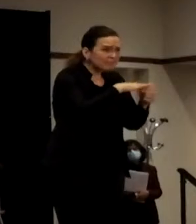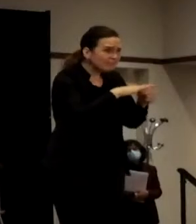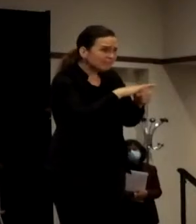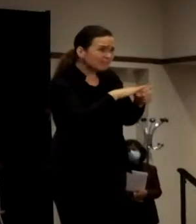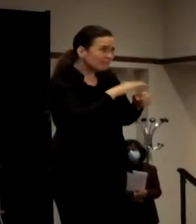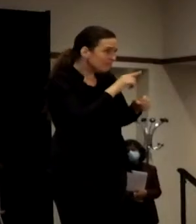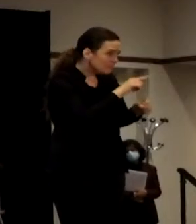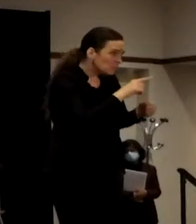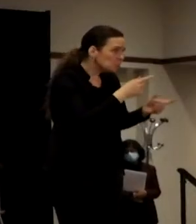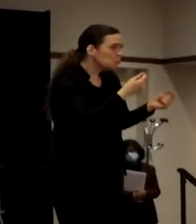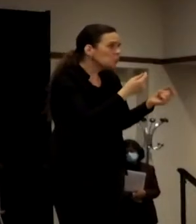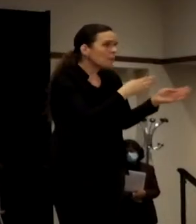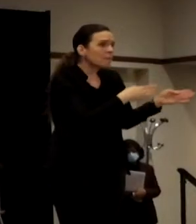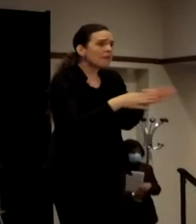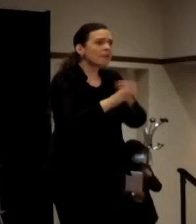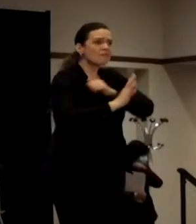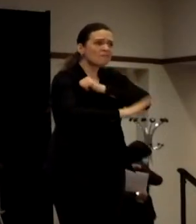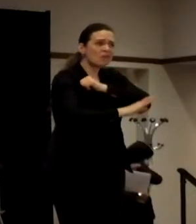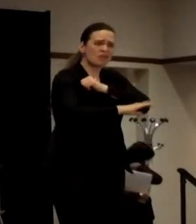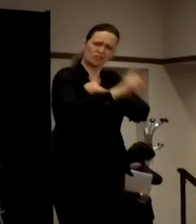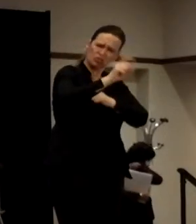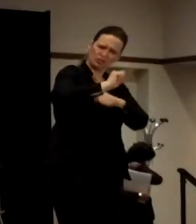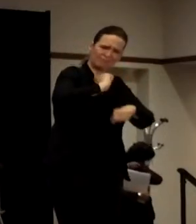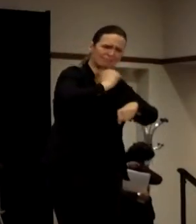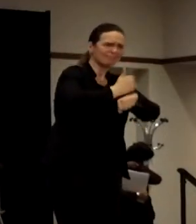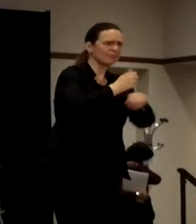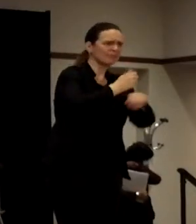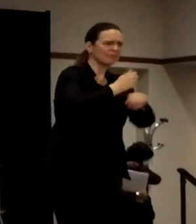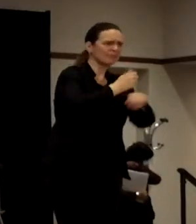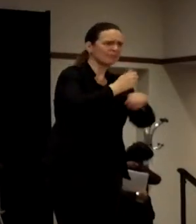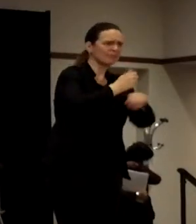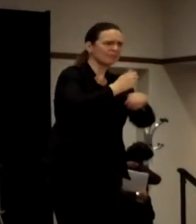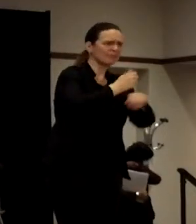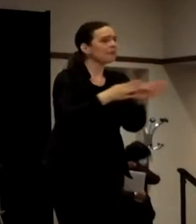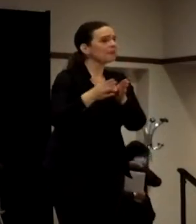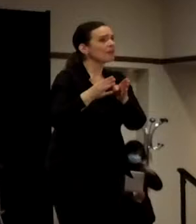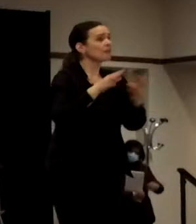develop plans and to get feedback from all the